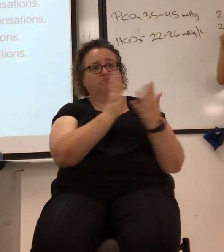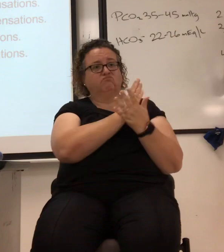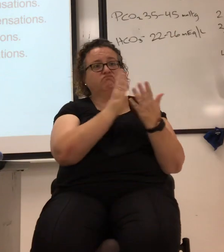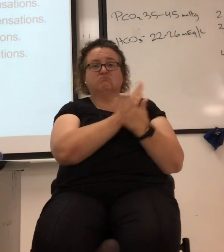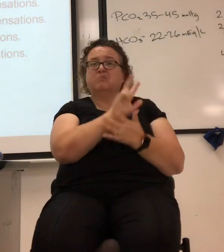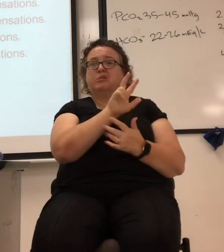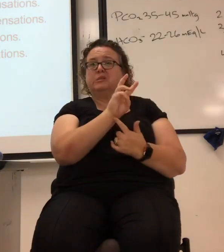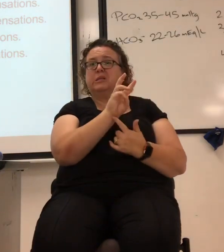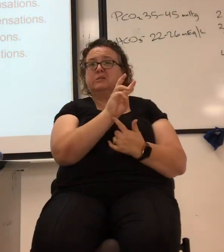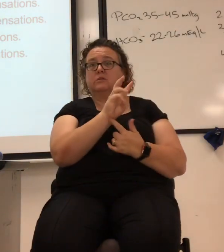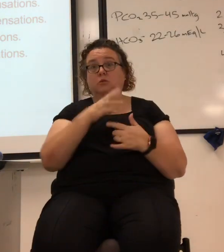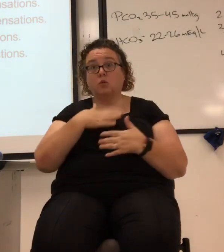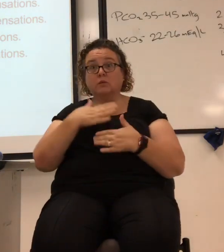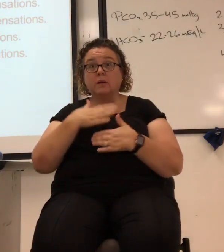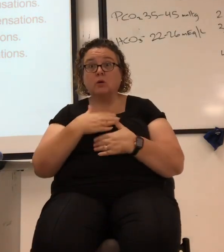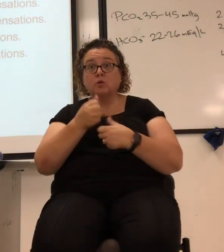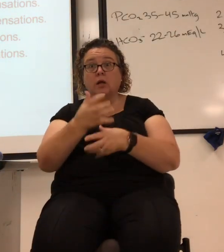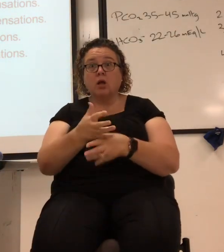are the values.